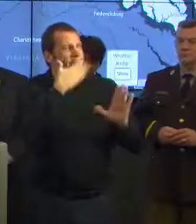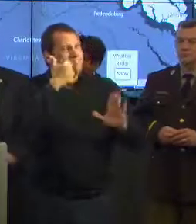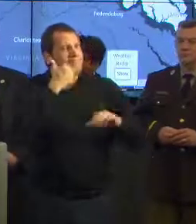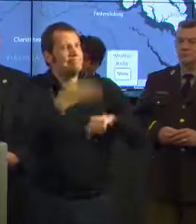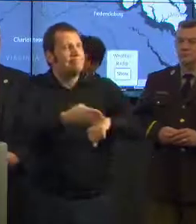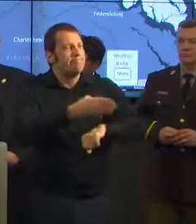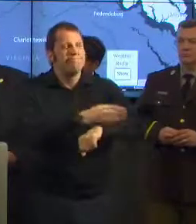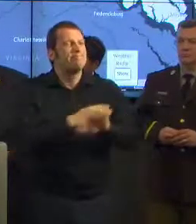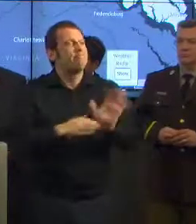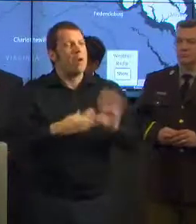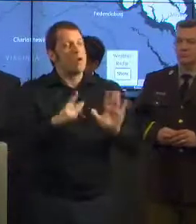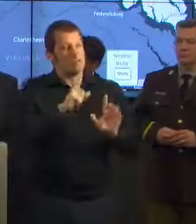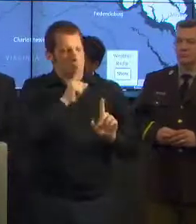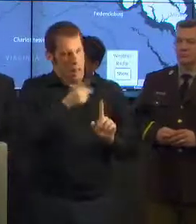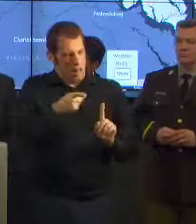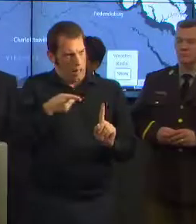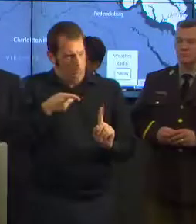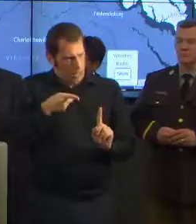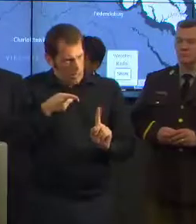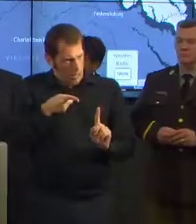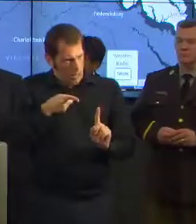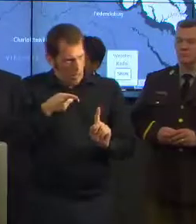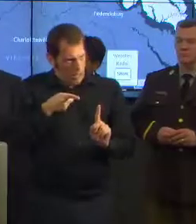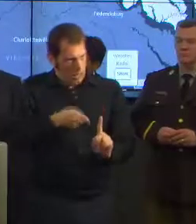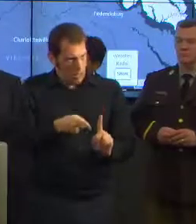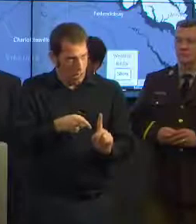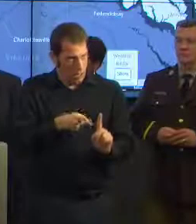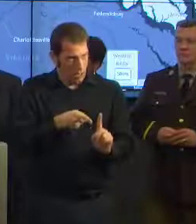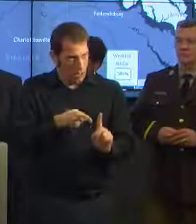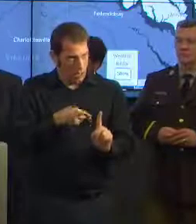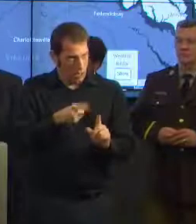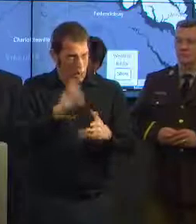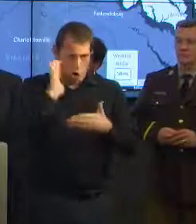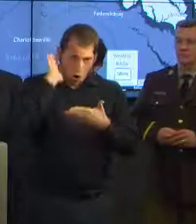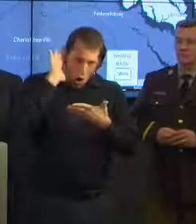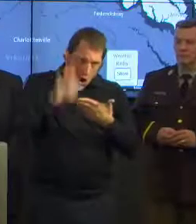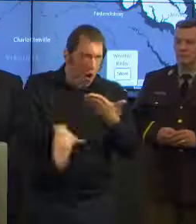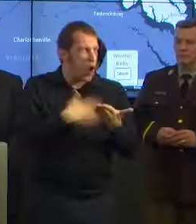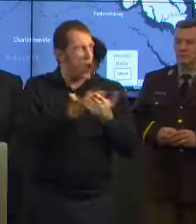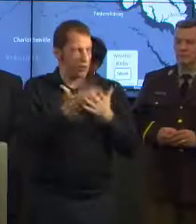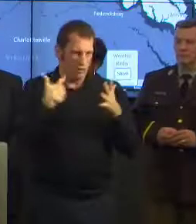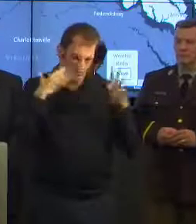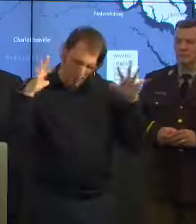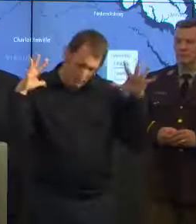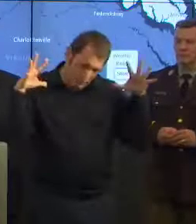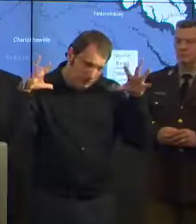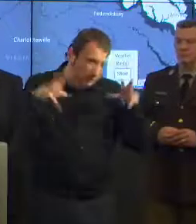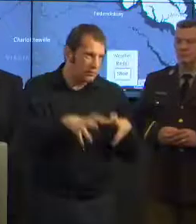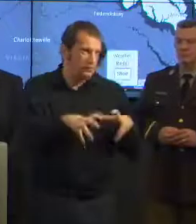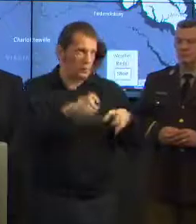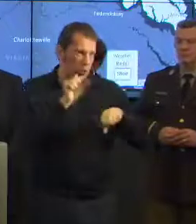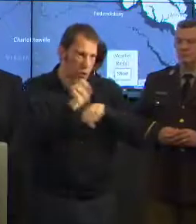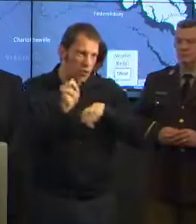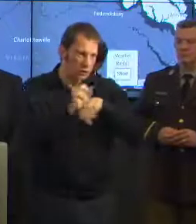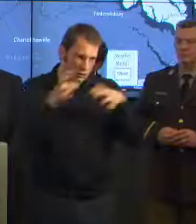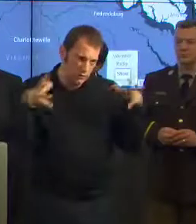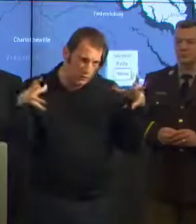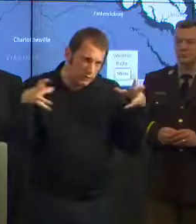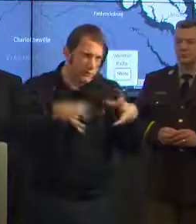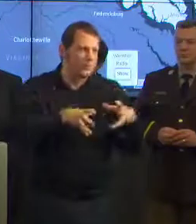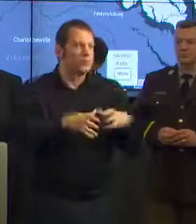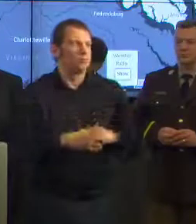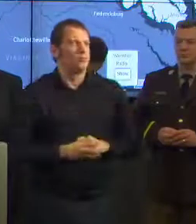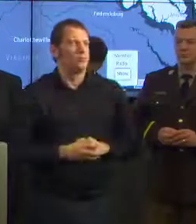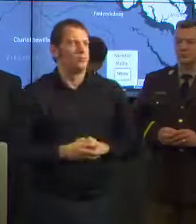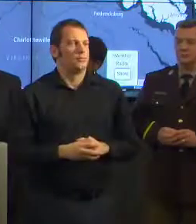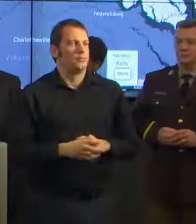an all-hands-on-deck approach so that together we can save the lives